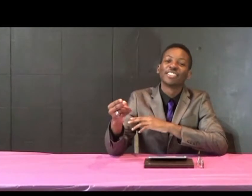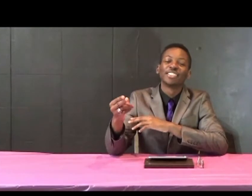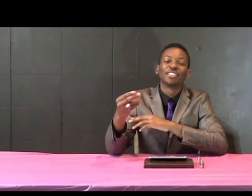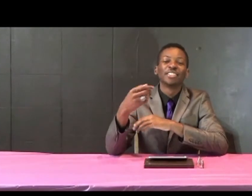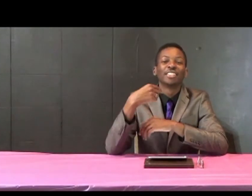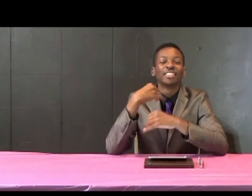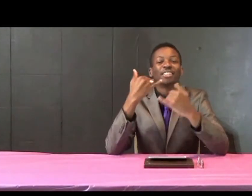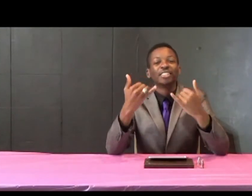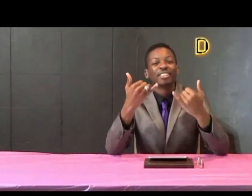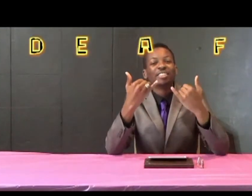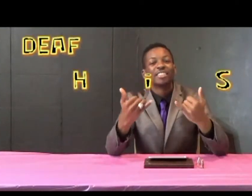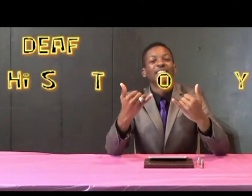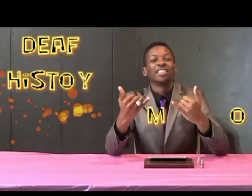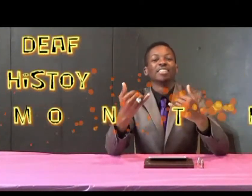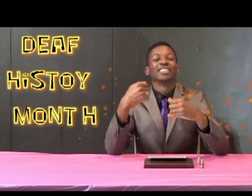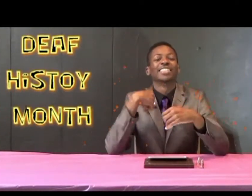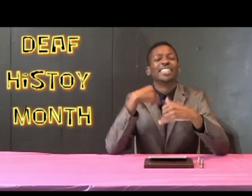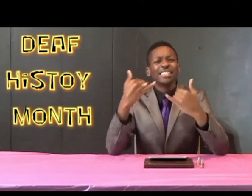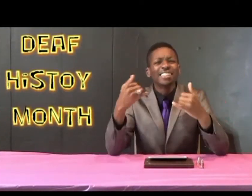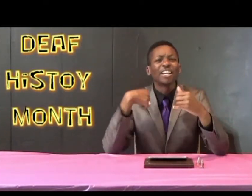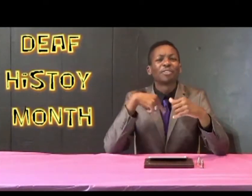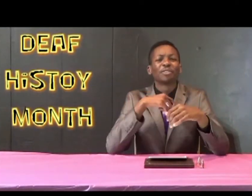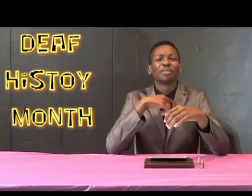and welcome back to A Moment in History.